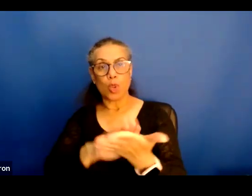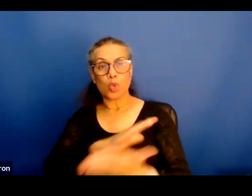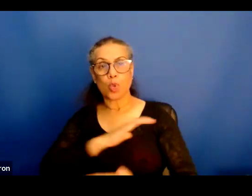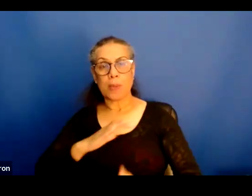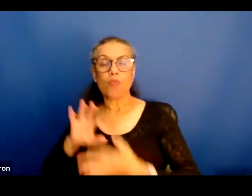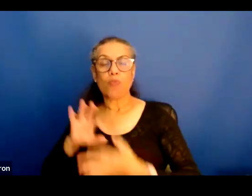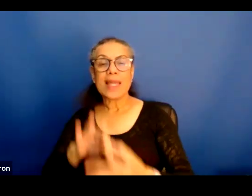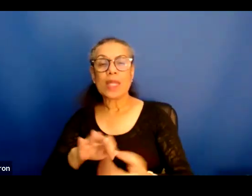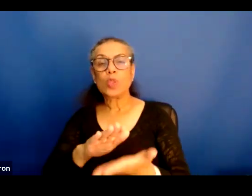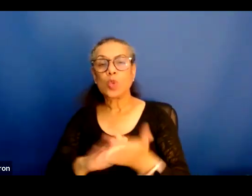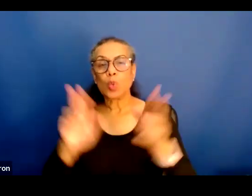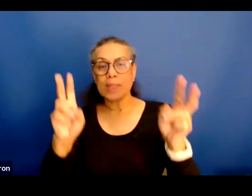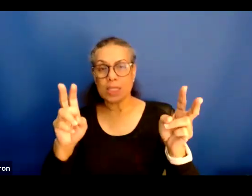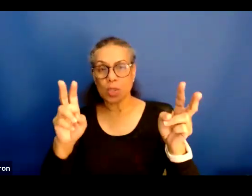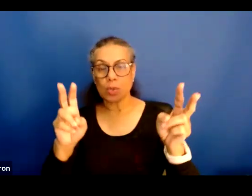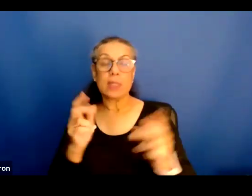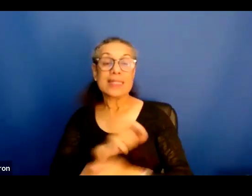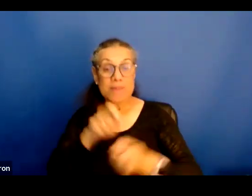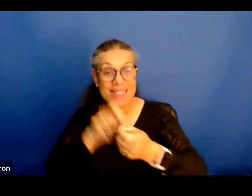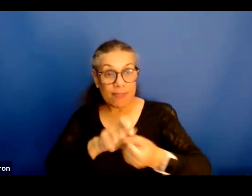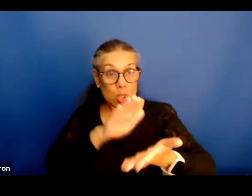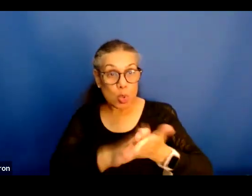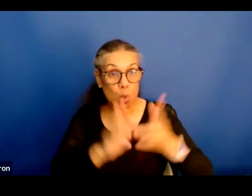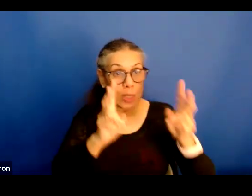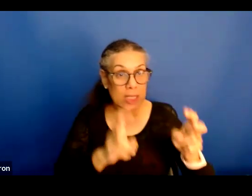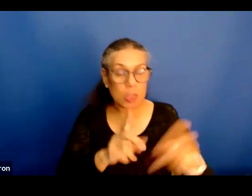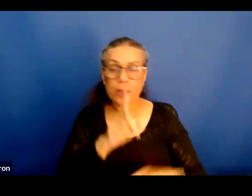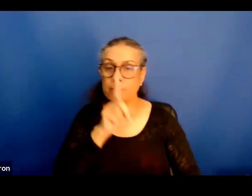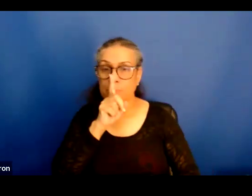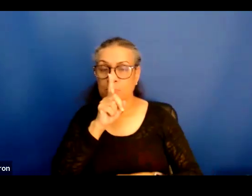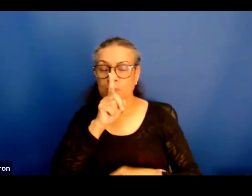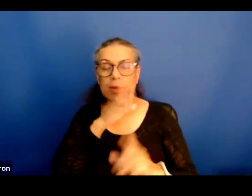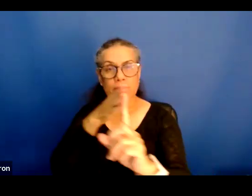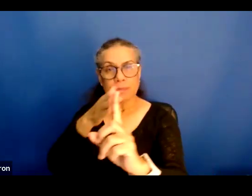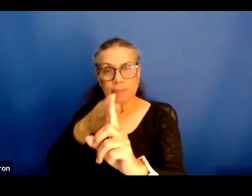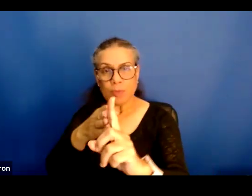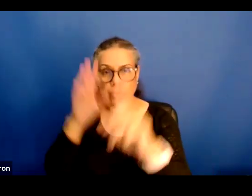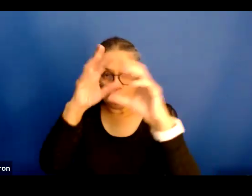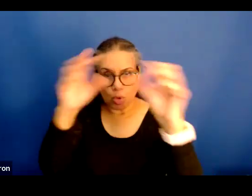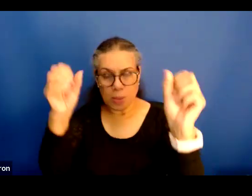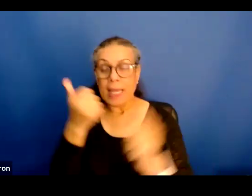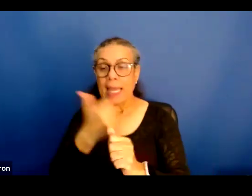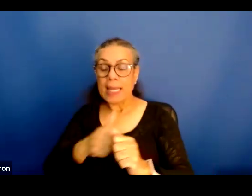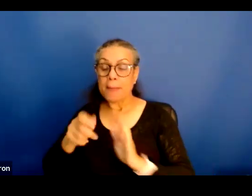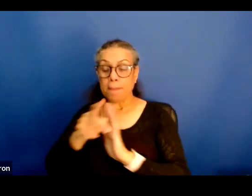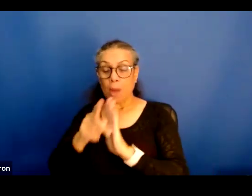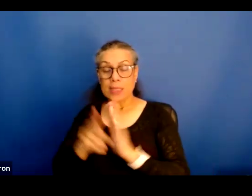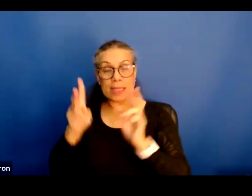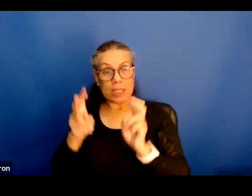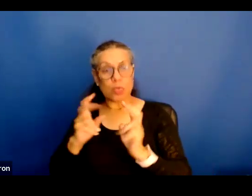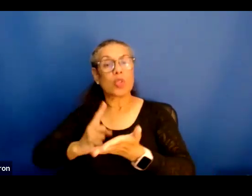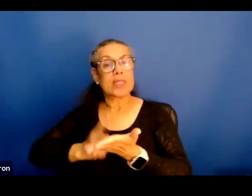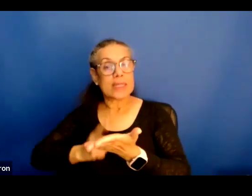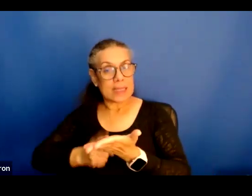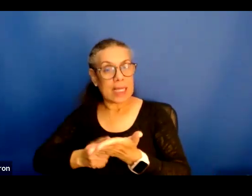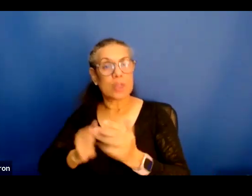school-related issues. Questions on specific school matters are referred to the superintendent. Questions on policy matters may be discussed